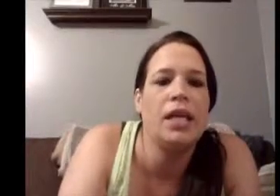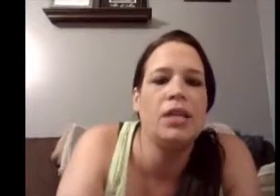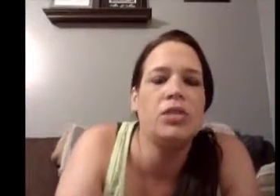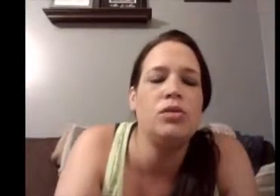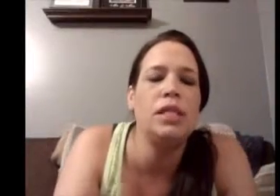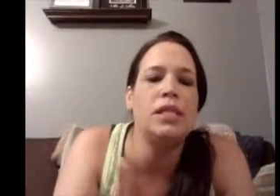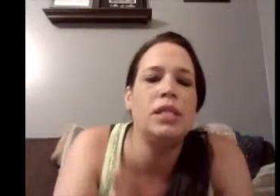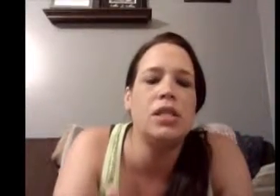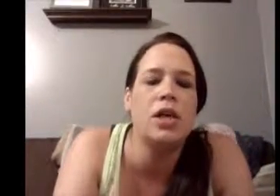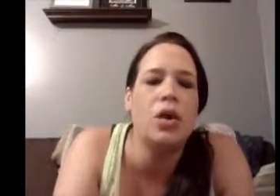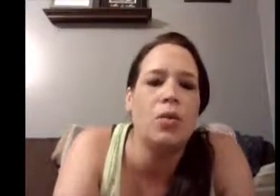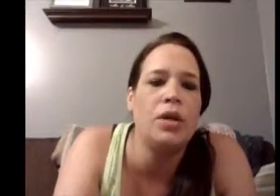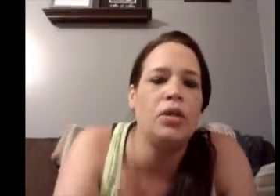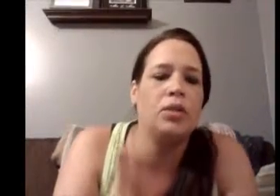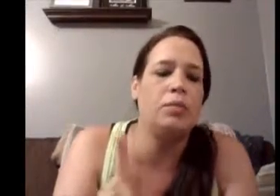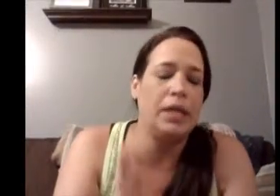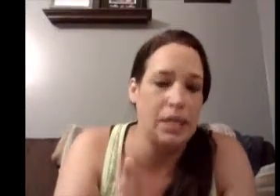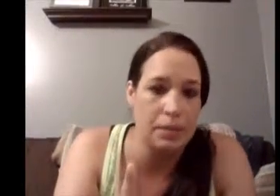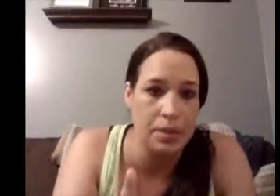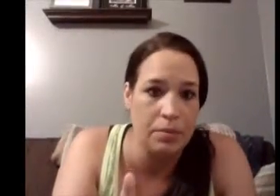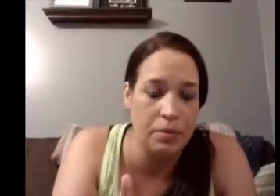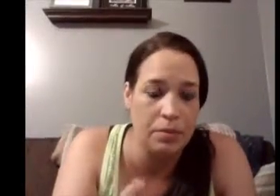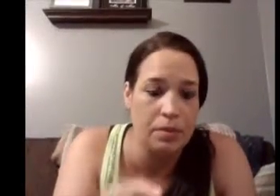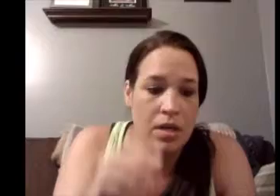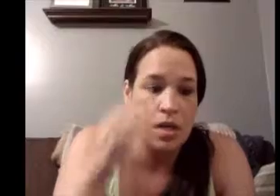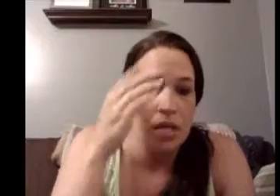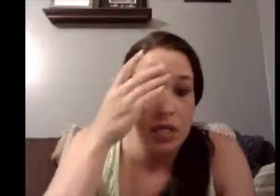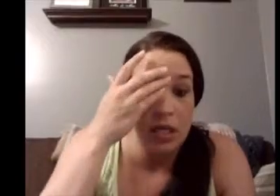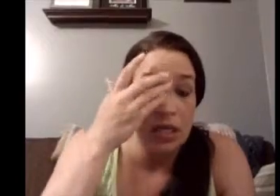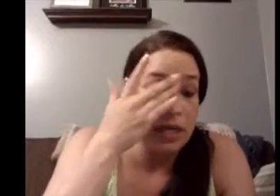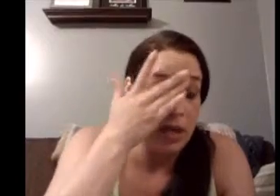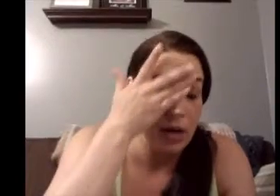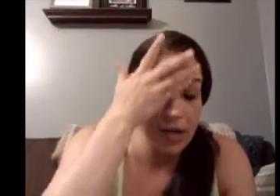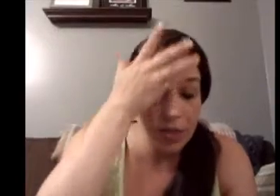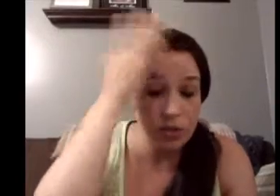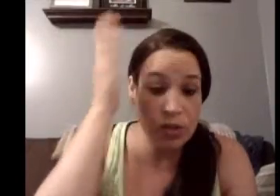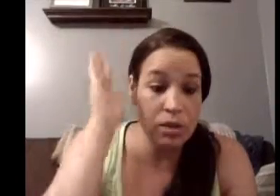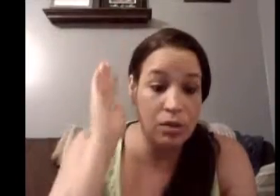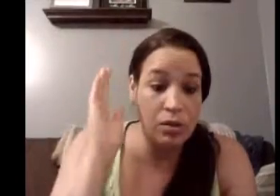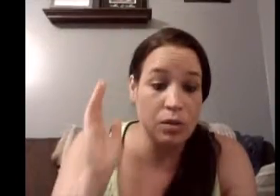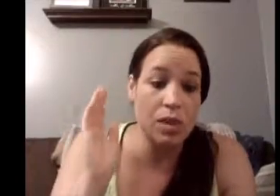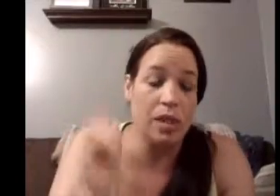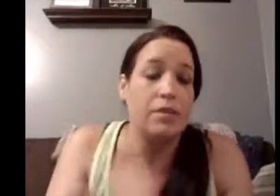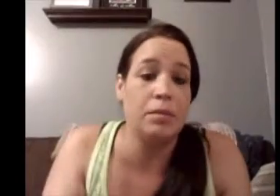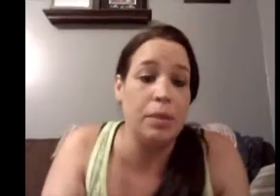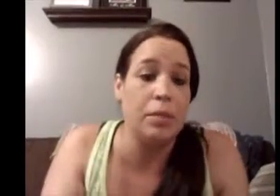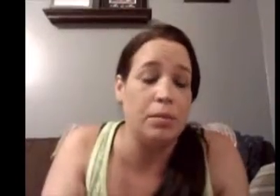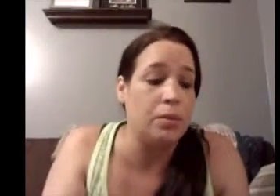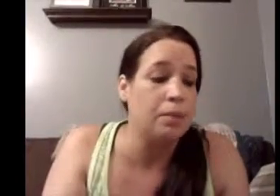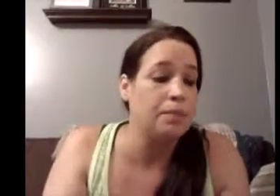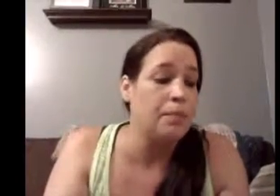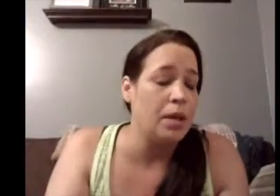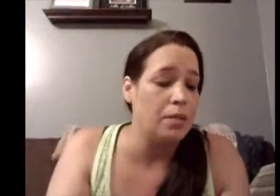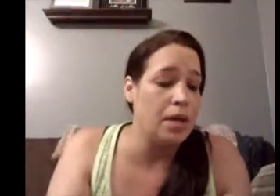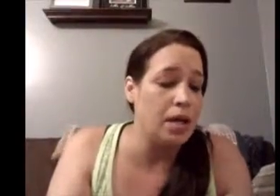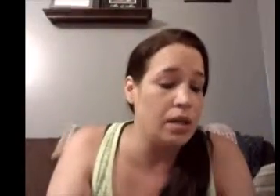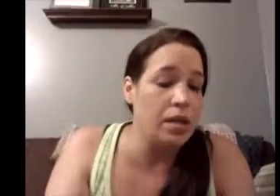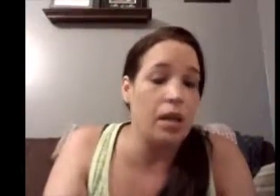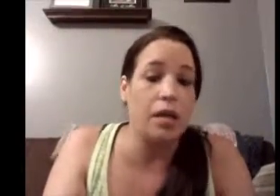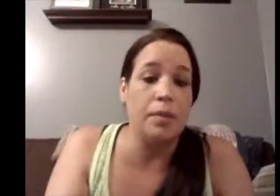Things you need to know when you're meeting people. Now, I used to love to meet people, but that